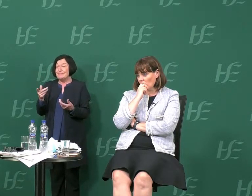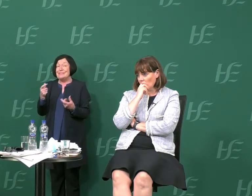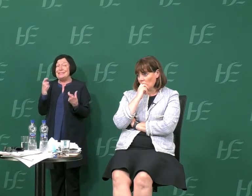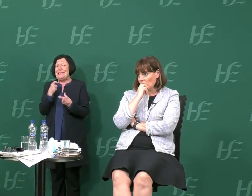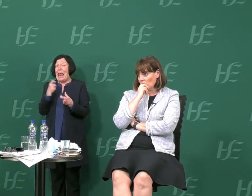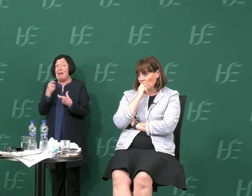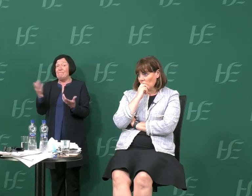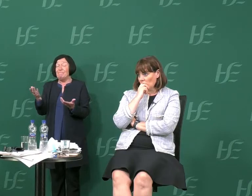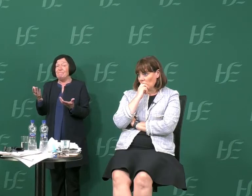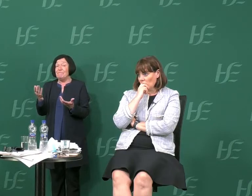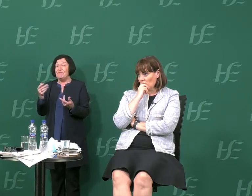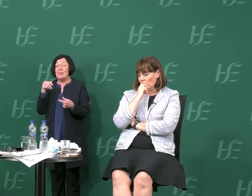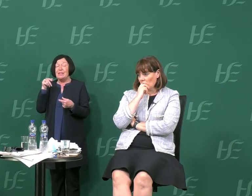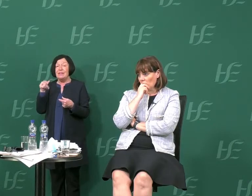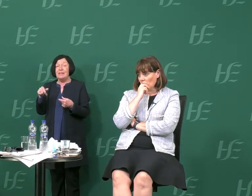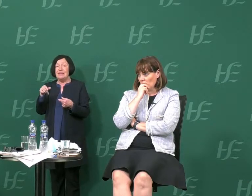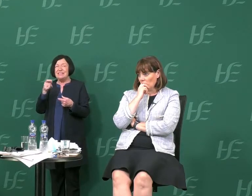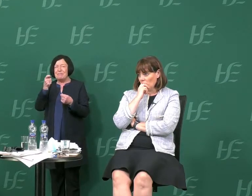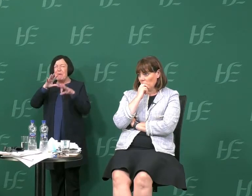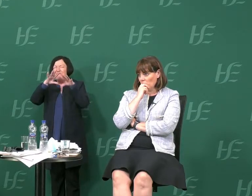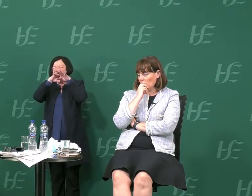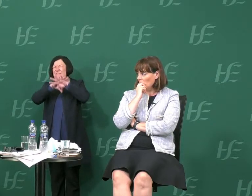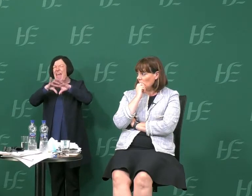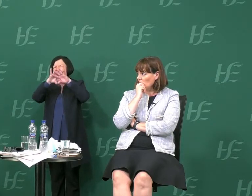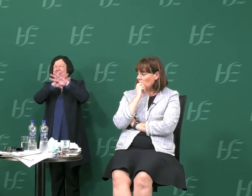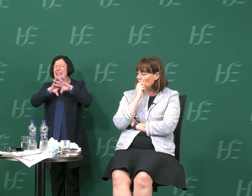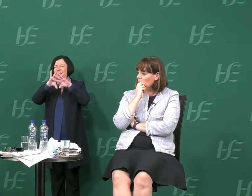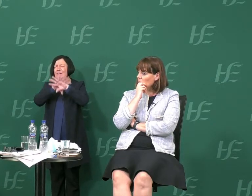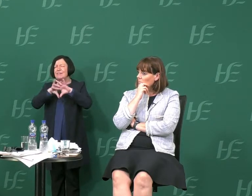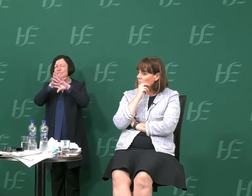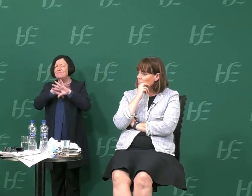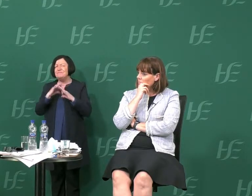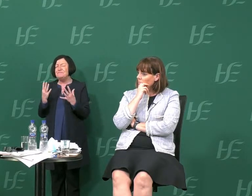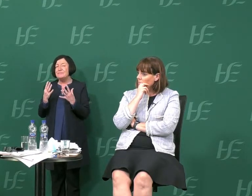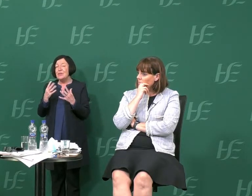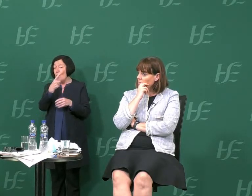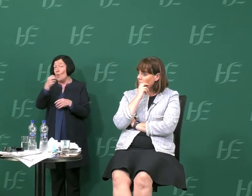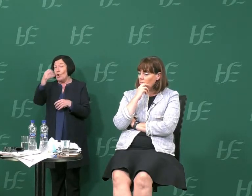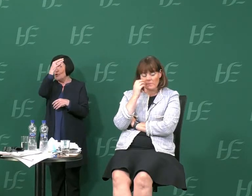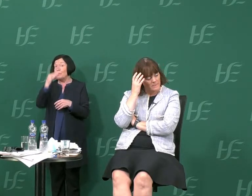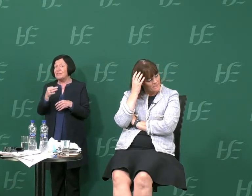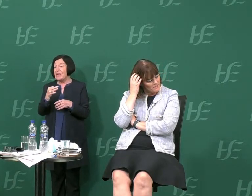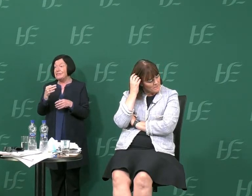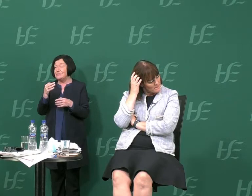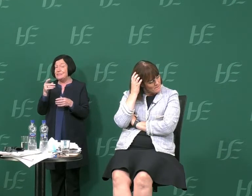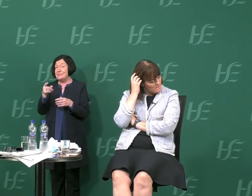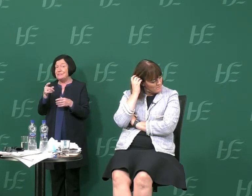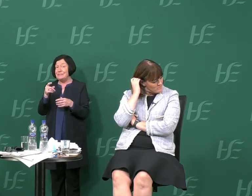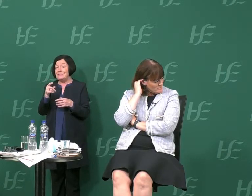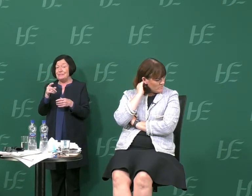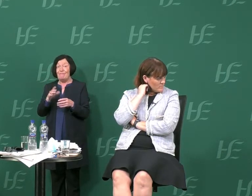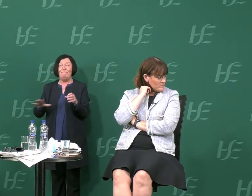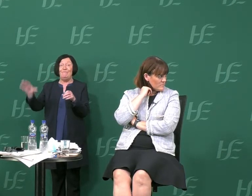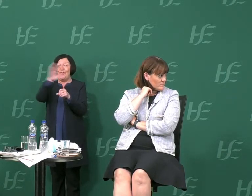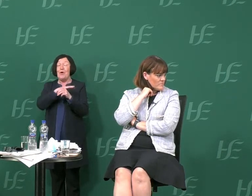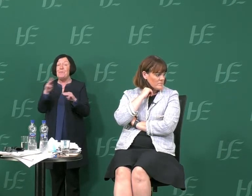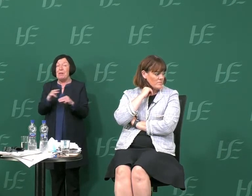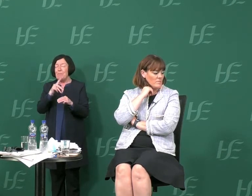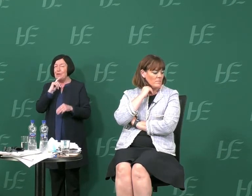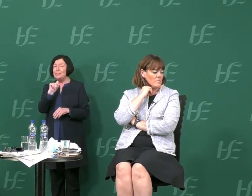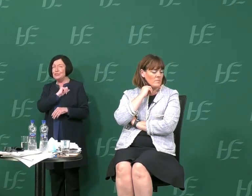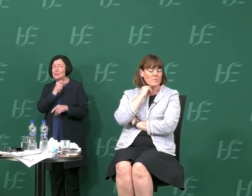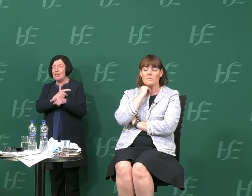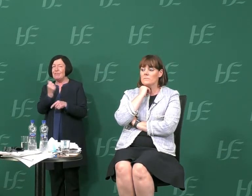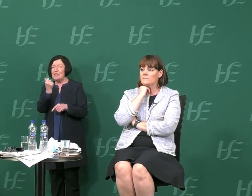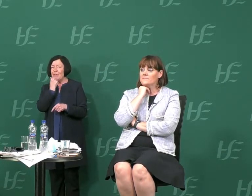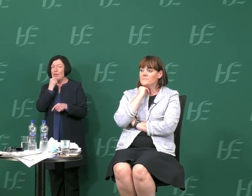these aims, they just seem a bit vague, you know? So, like, what, like 100% is technically possible of the entire population, but surely there's a